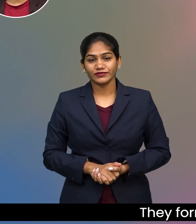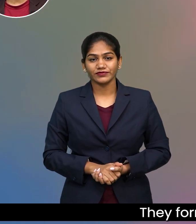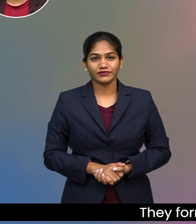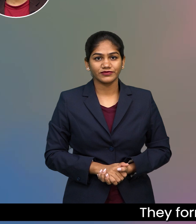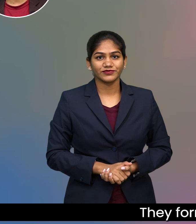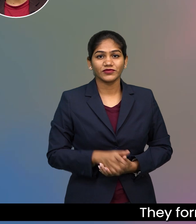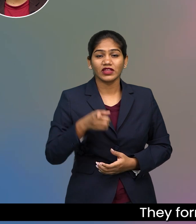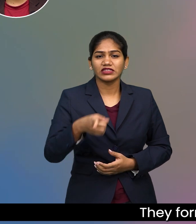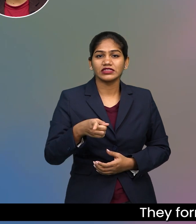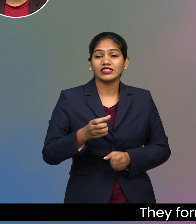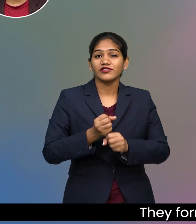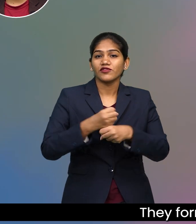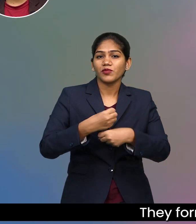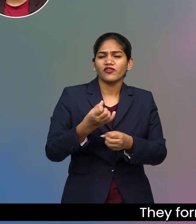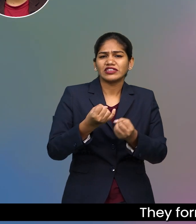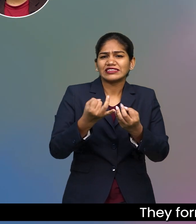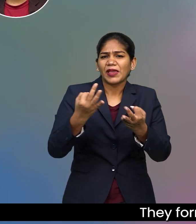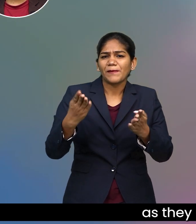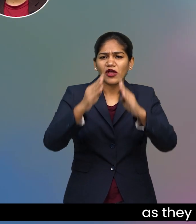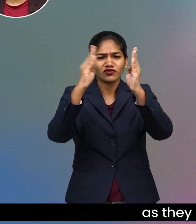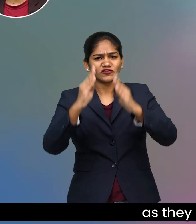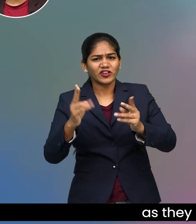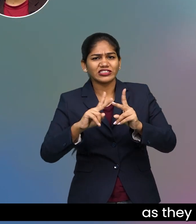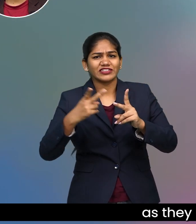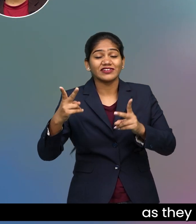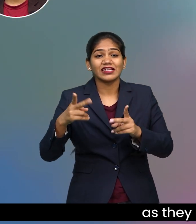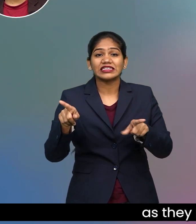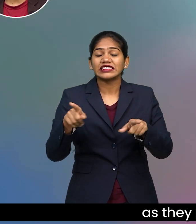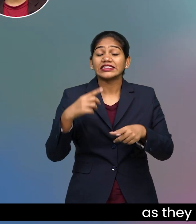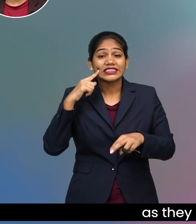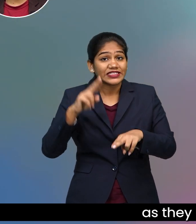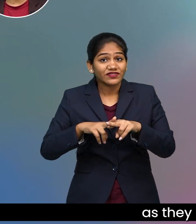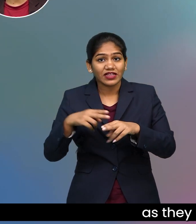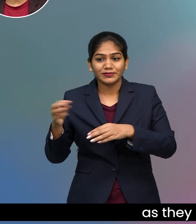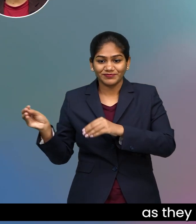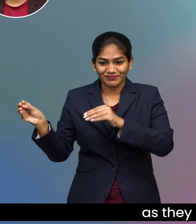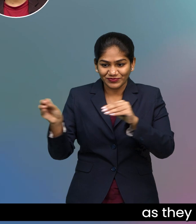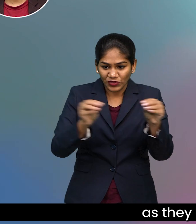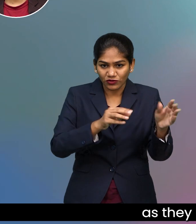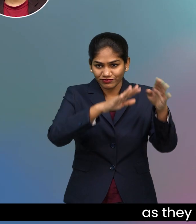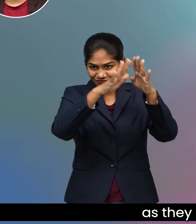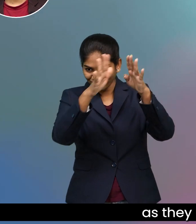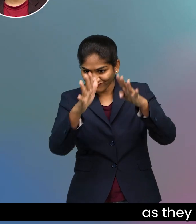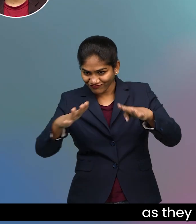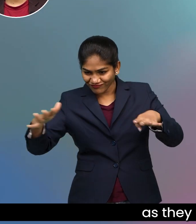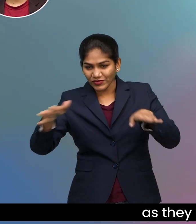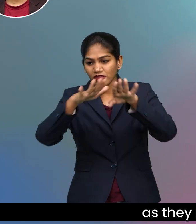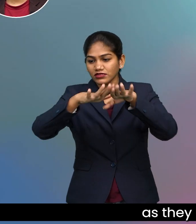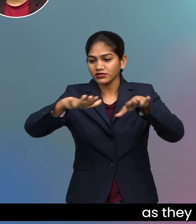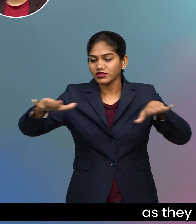They form a number of shapes as they move and settle down.